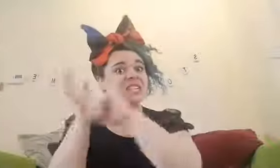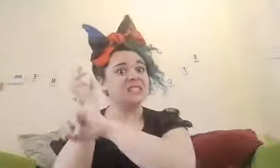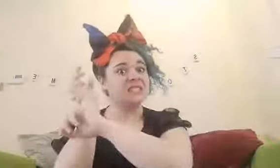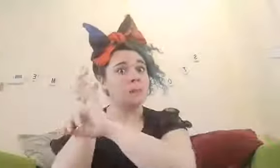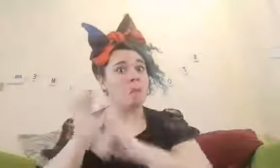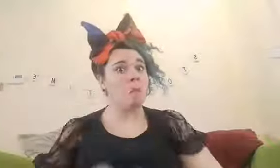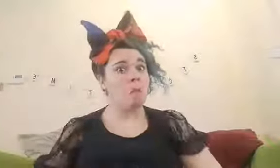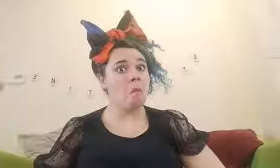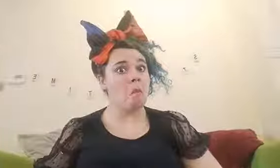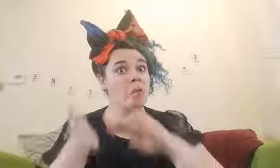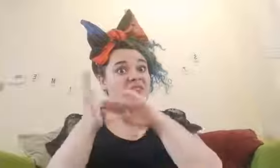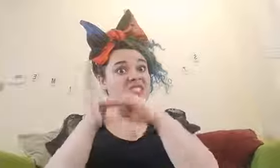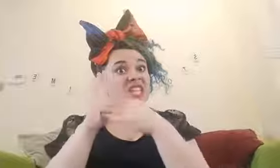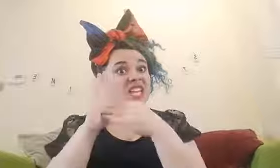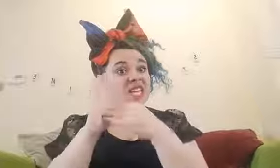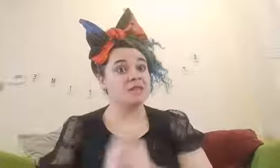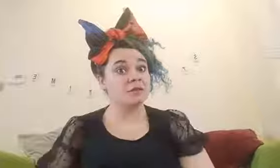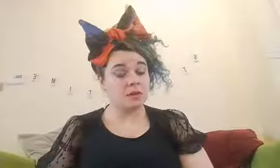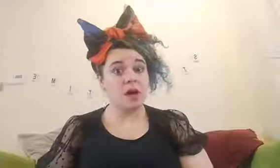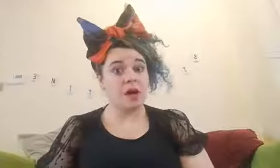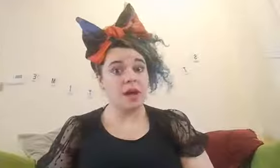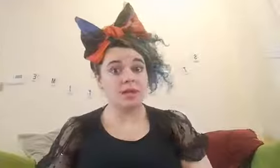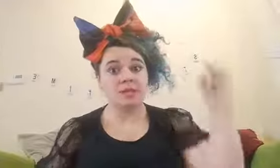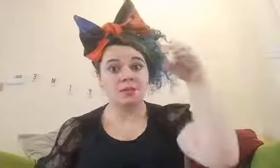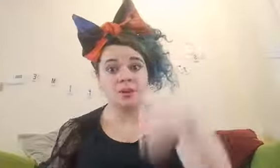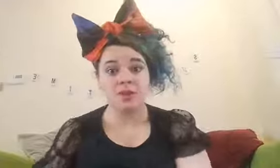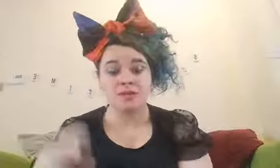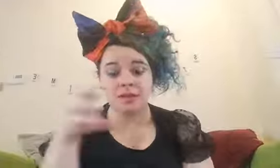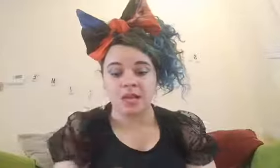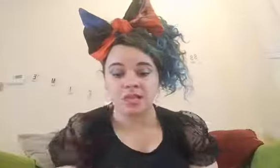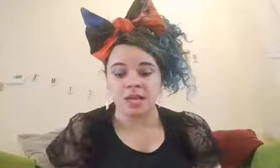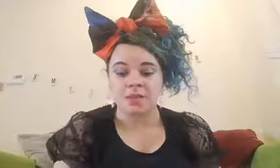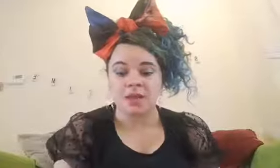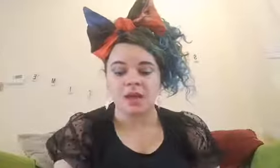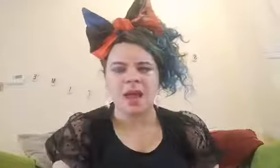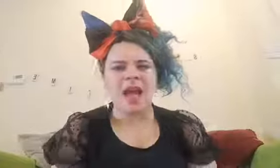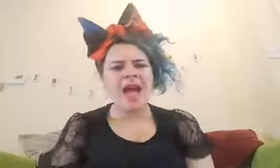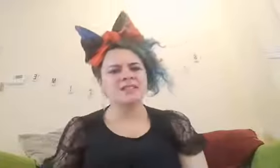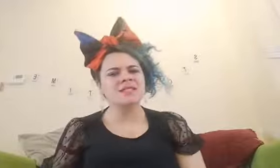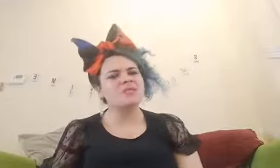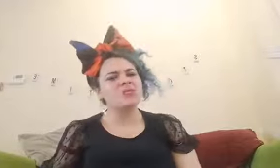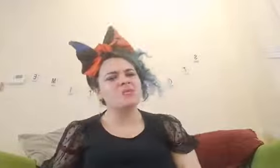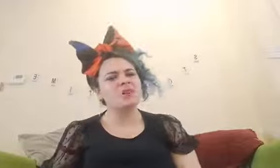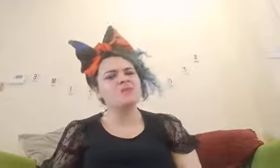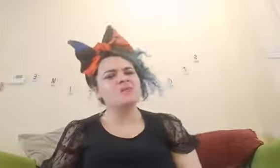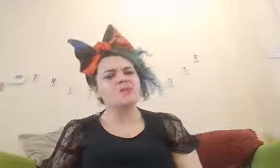Peppers, with cheese. Nice, let's put those in there, Jamie. And do you know what?